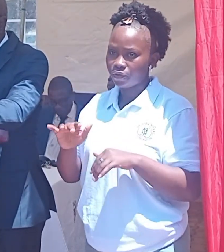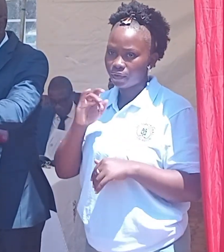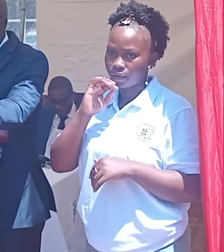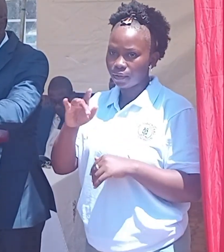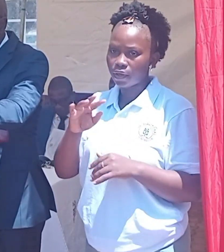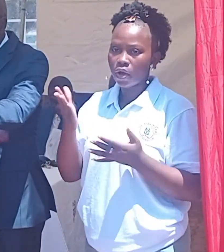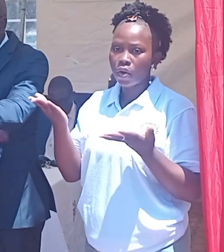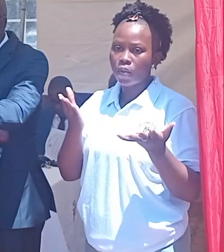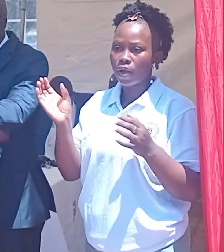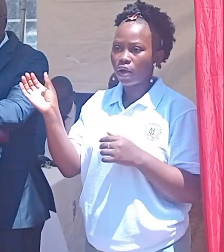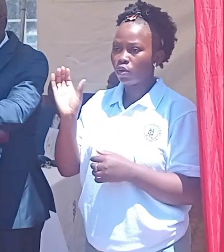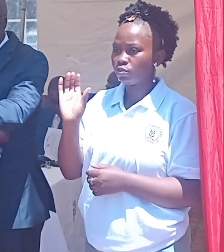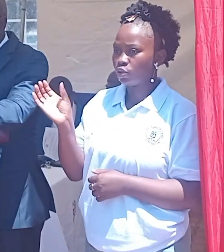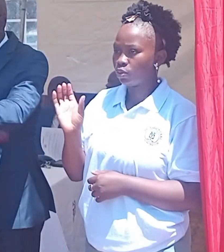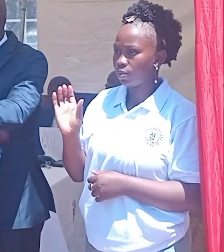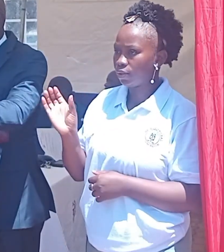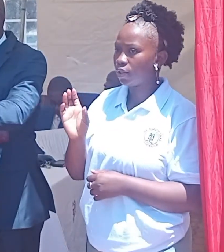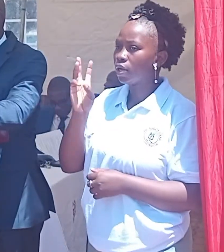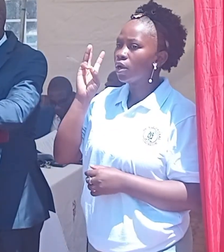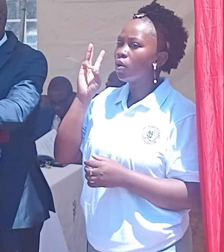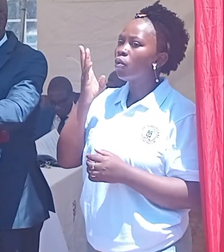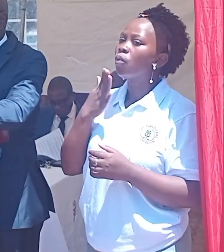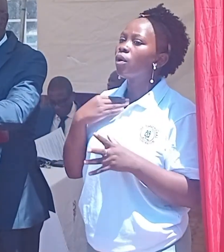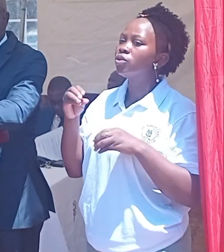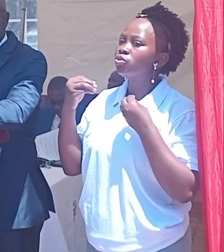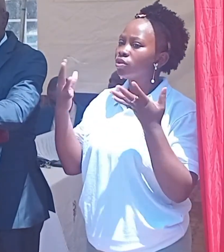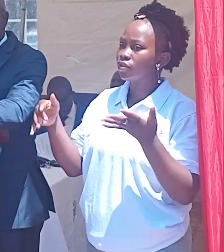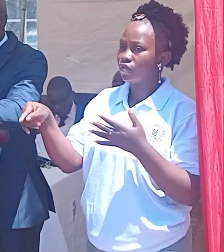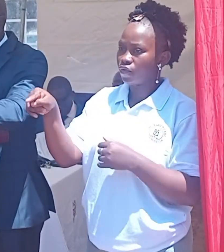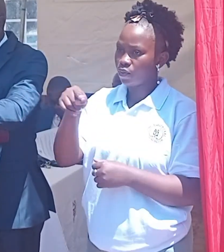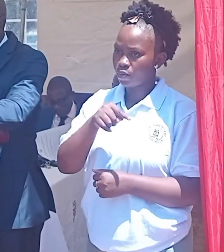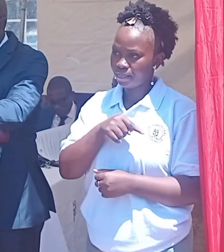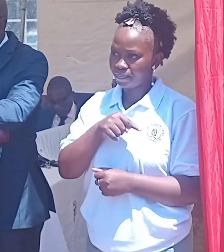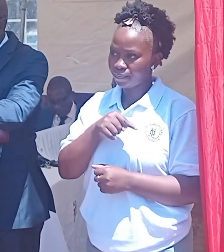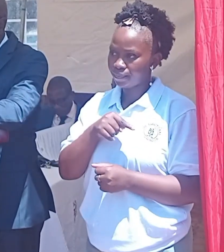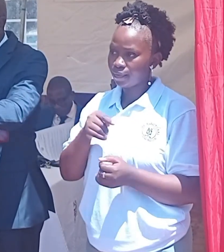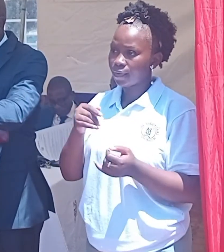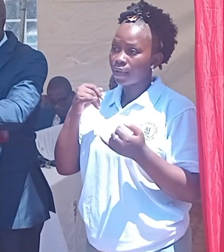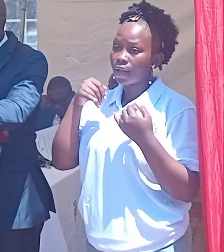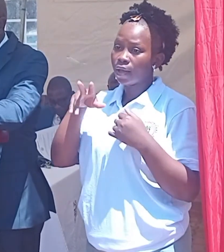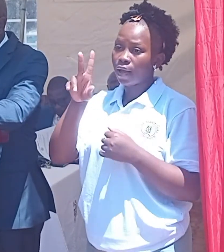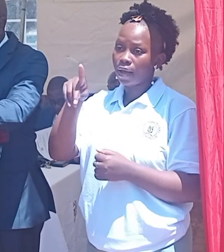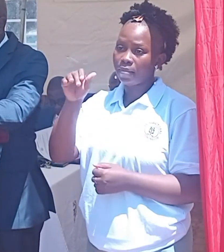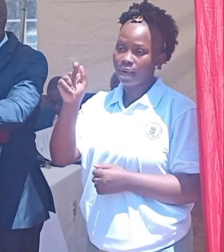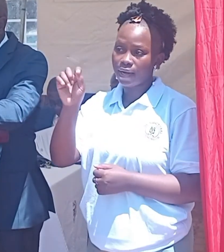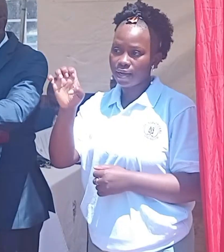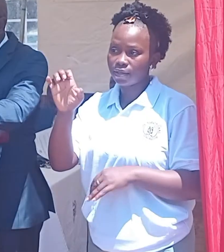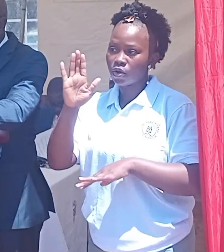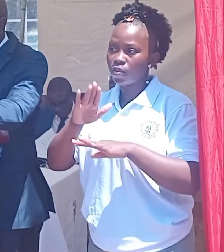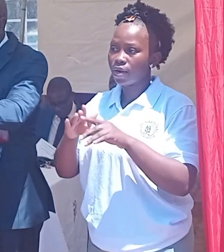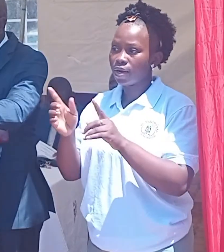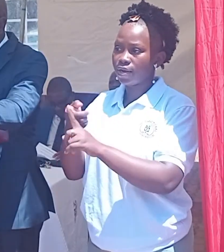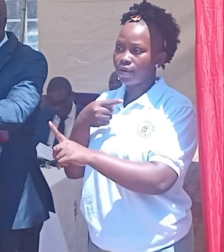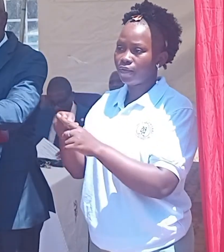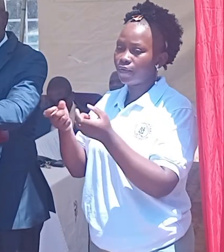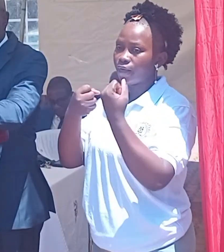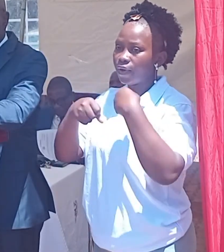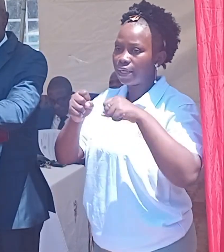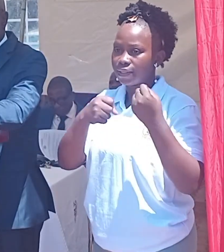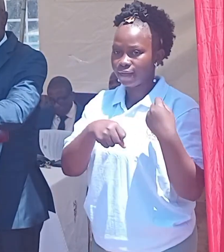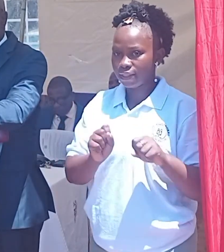the Commission would like to give you updates on the various